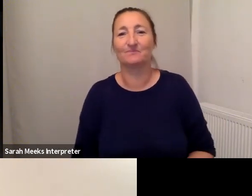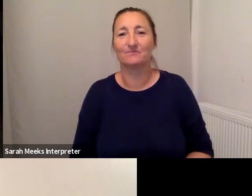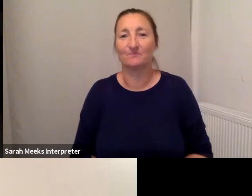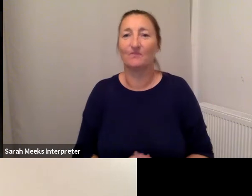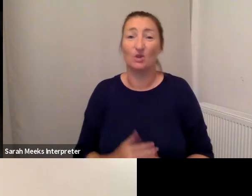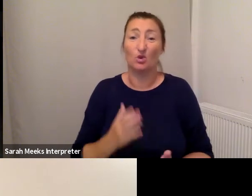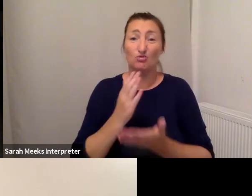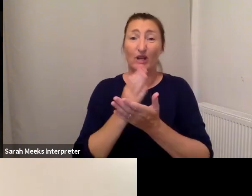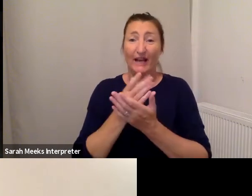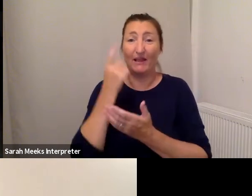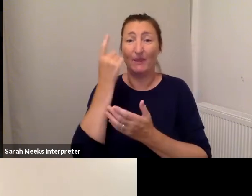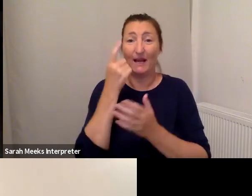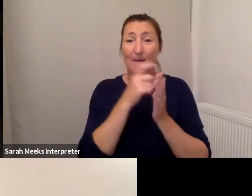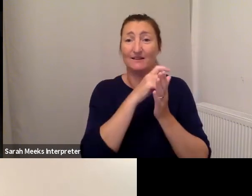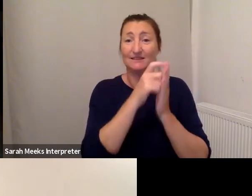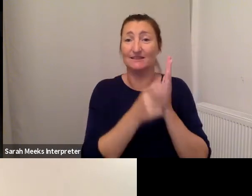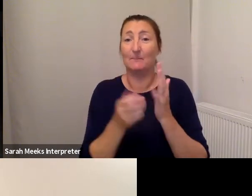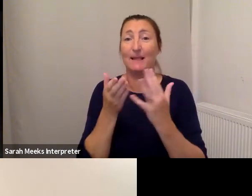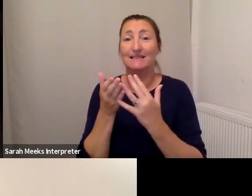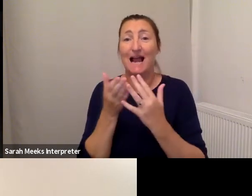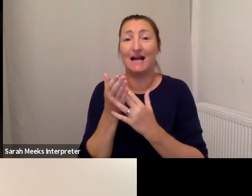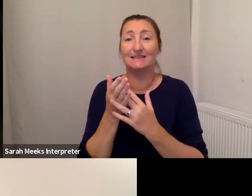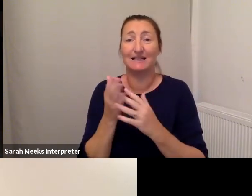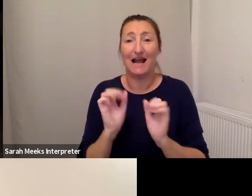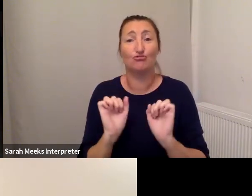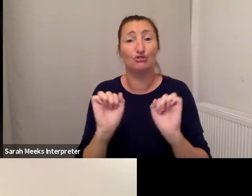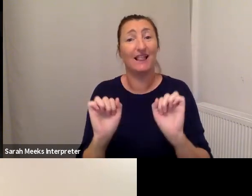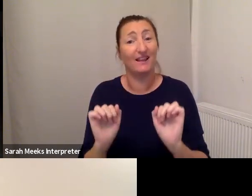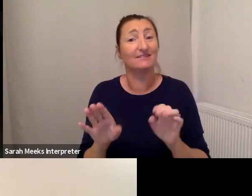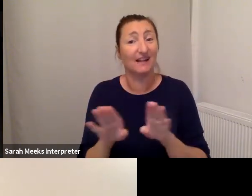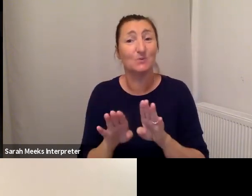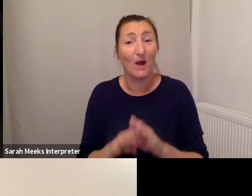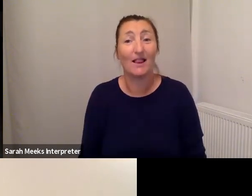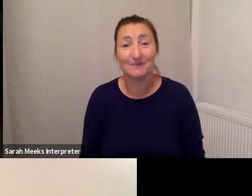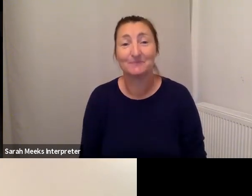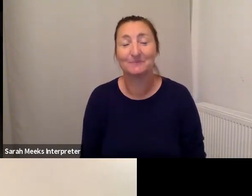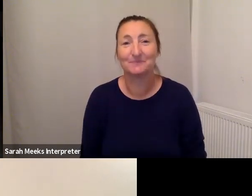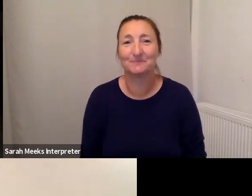disability access and resilience. Next slide.